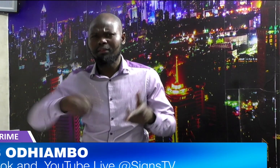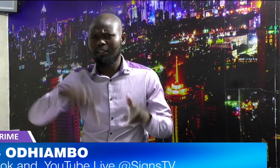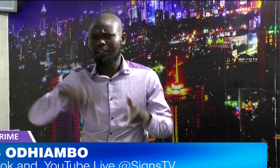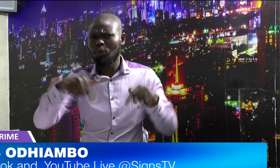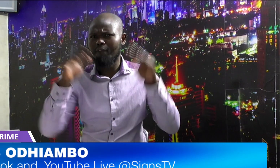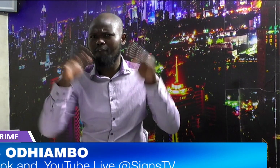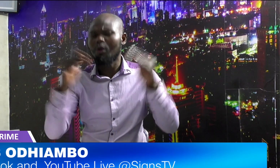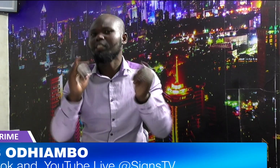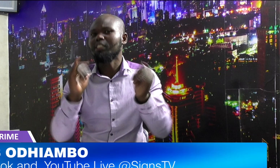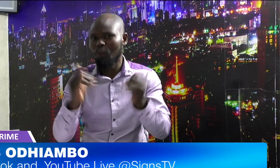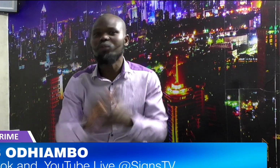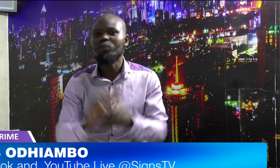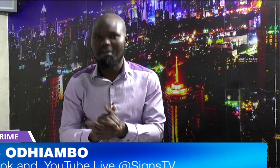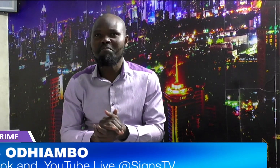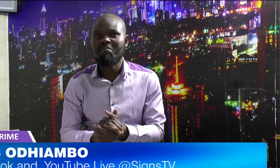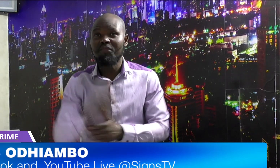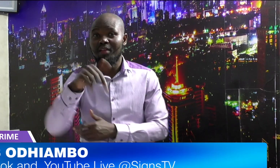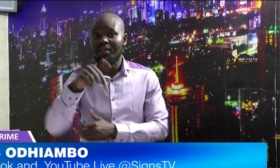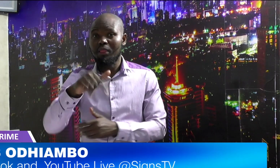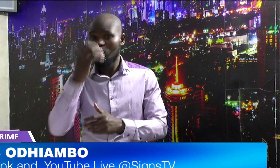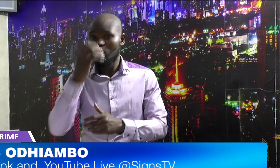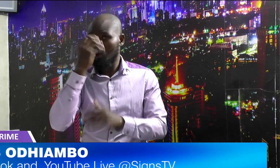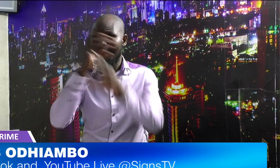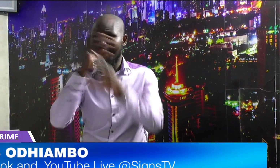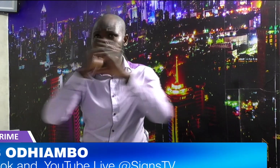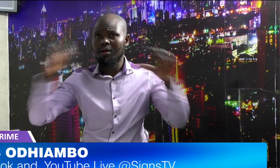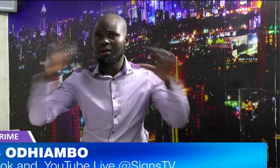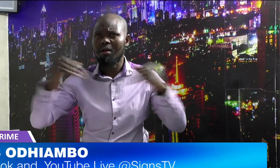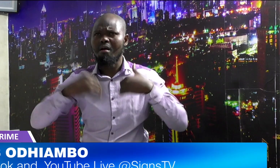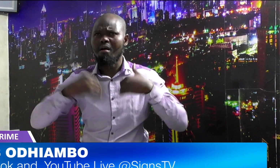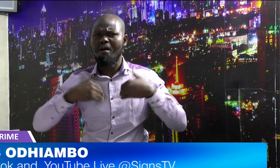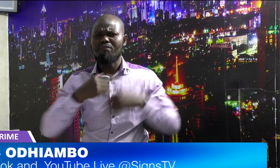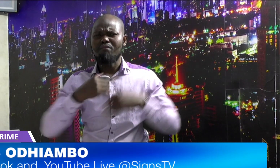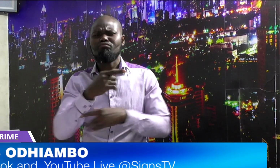is Gideon Minor. Let us focus on what happened in the world of news today.